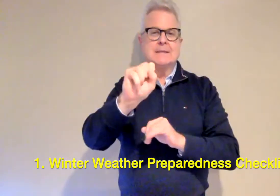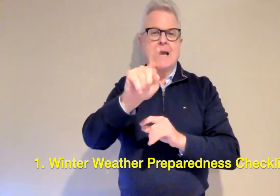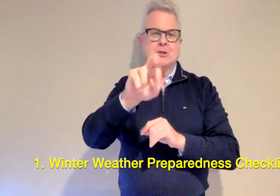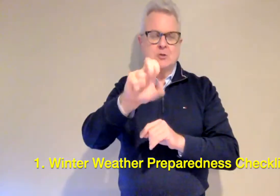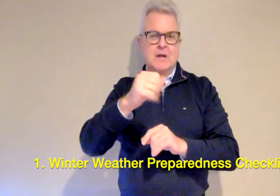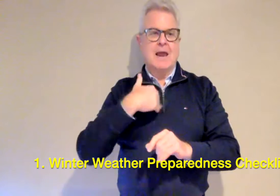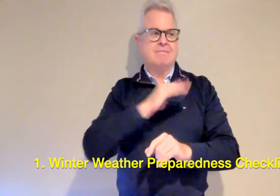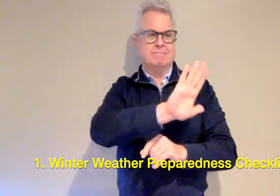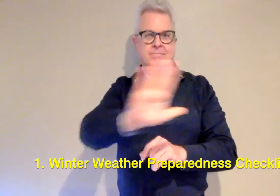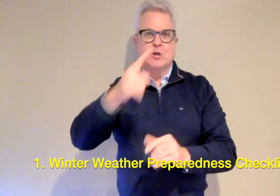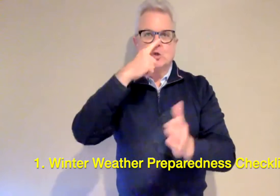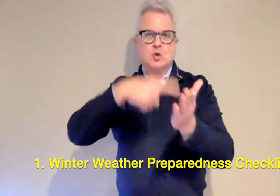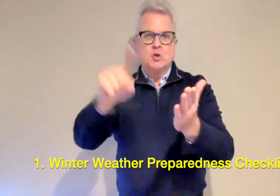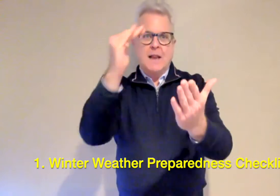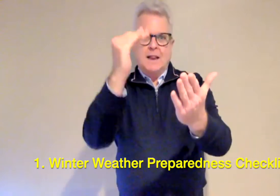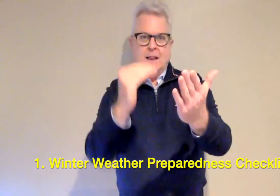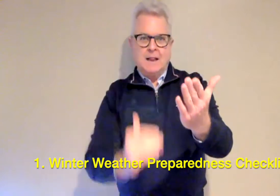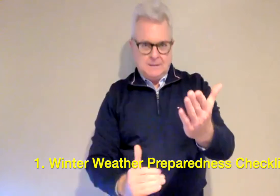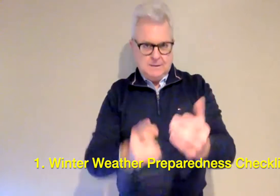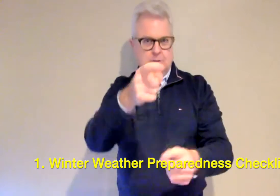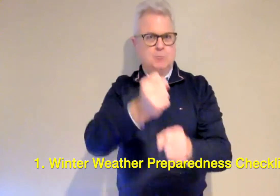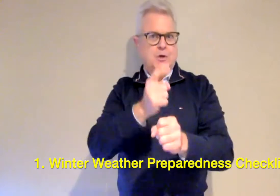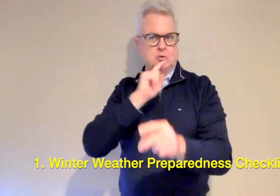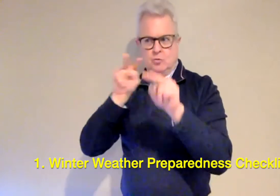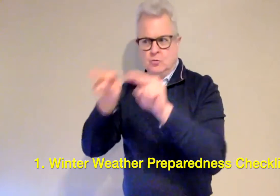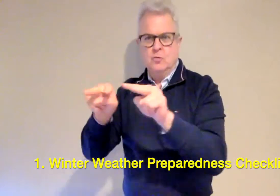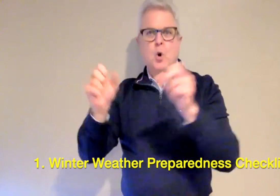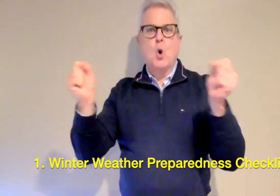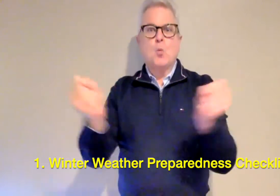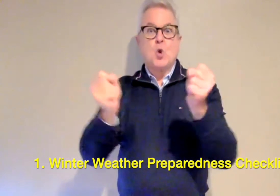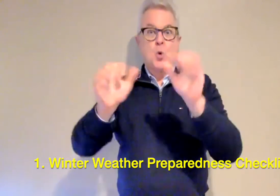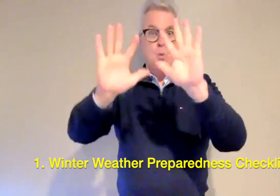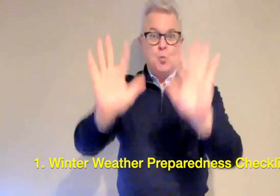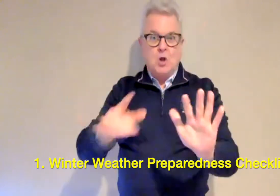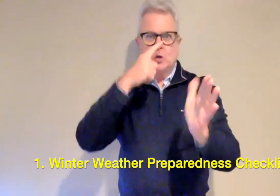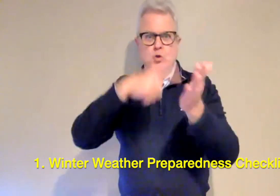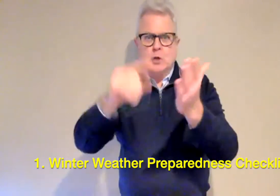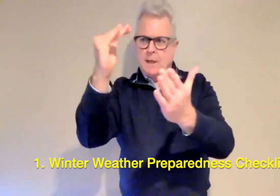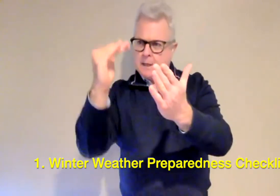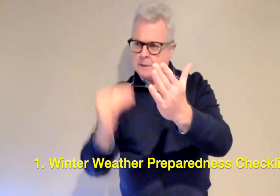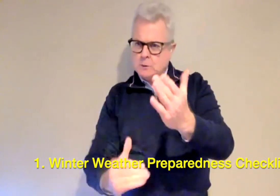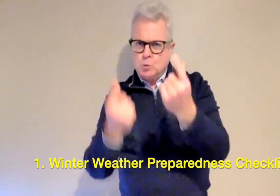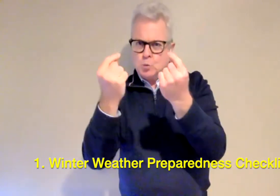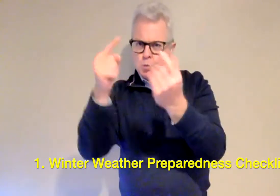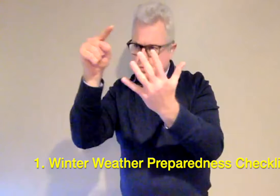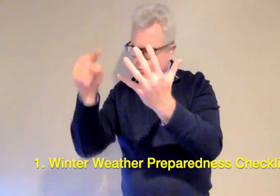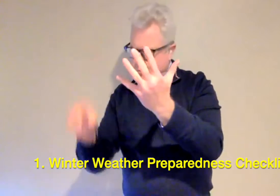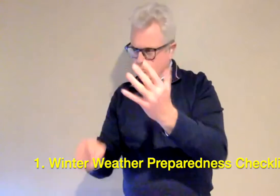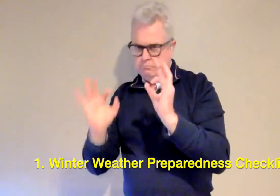list in case of disaster. A checklist will basically make sure that during the winter storm, you have a checklist for that as